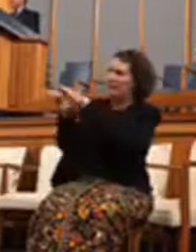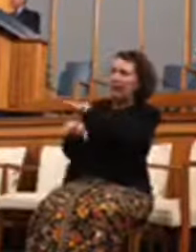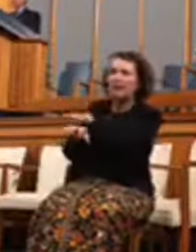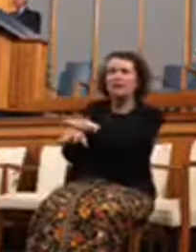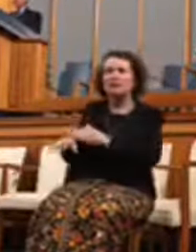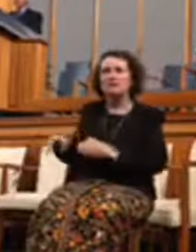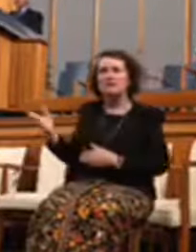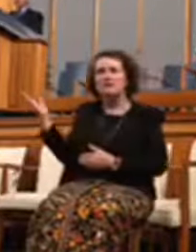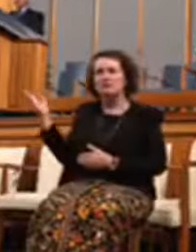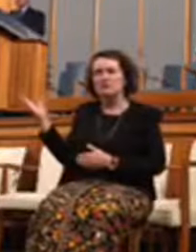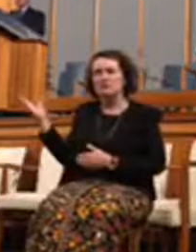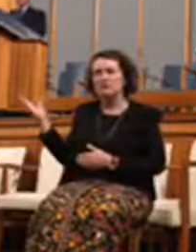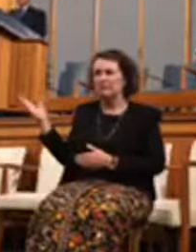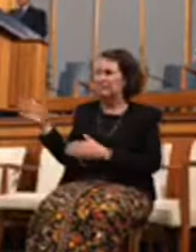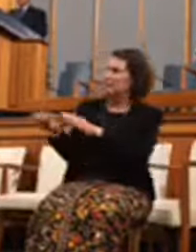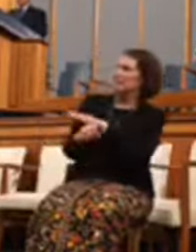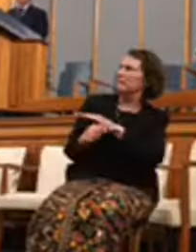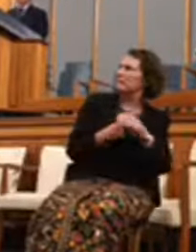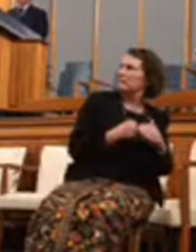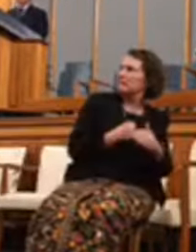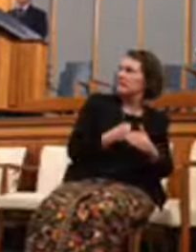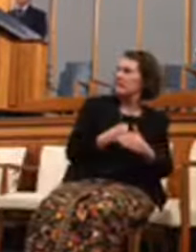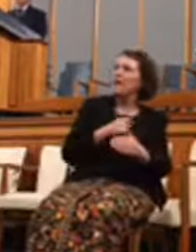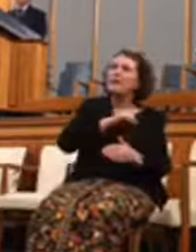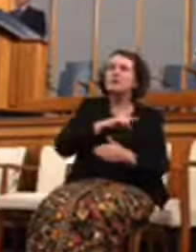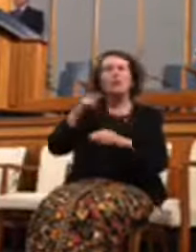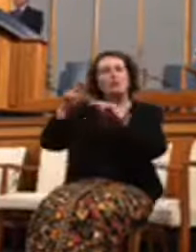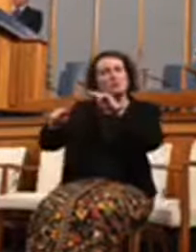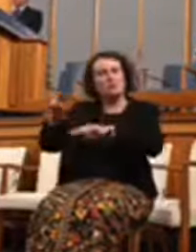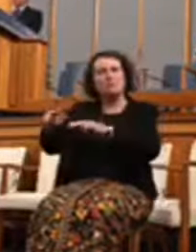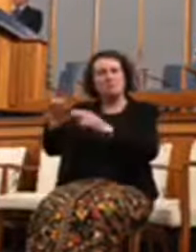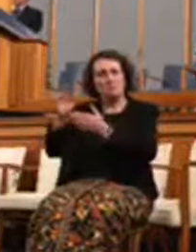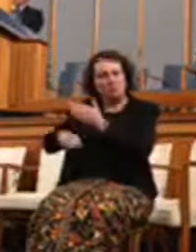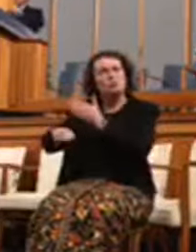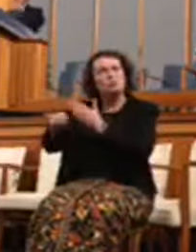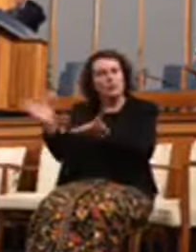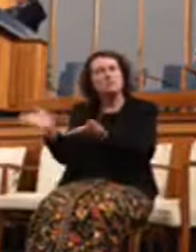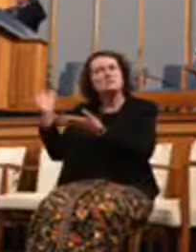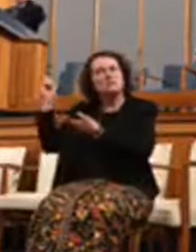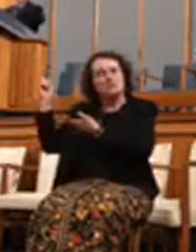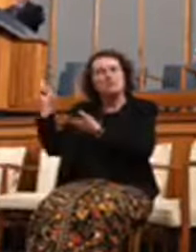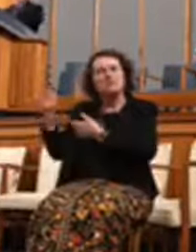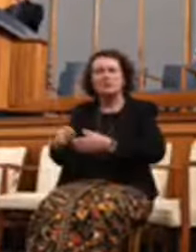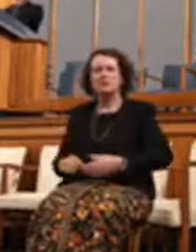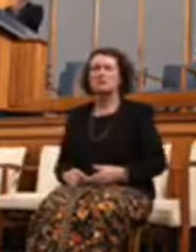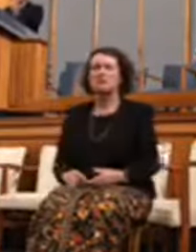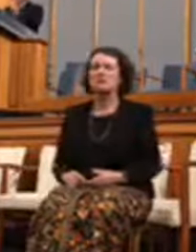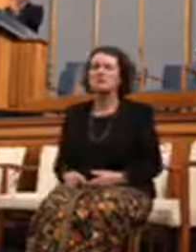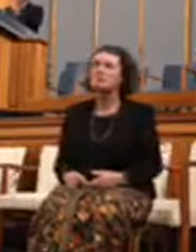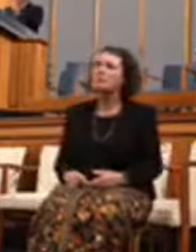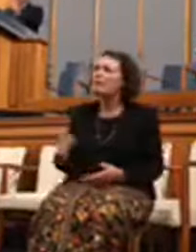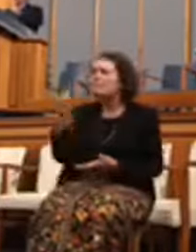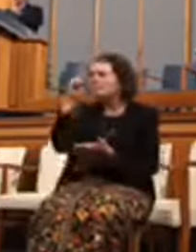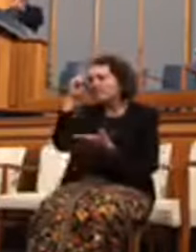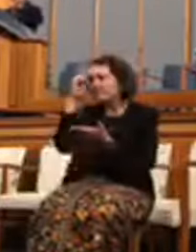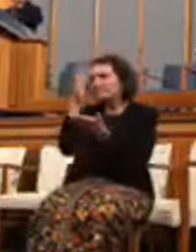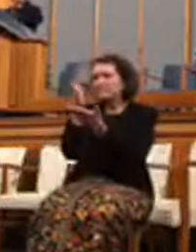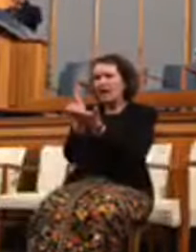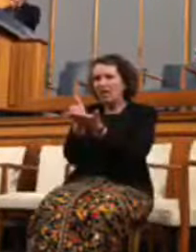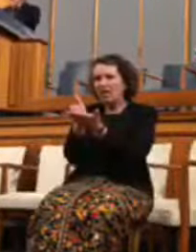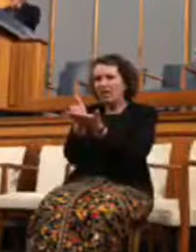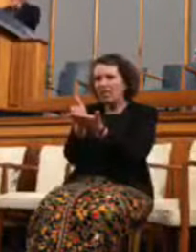And that's why one day He must judge us. But you see, saving faith